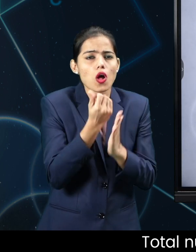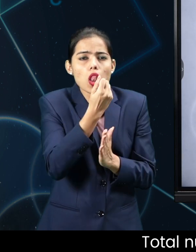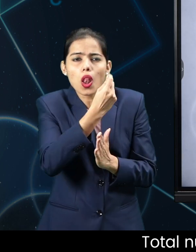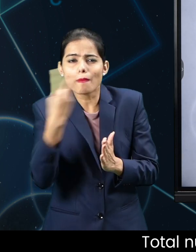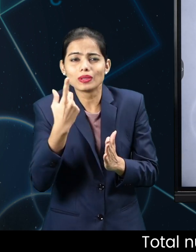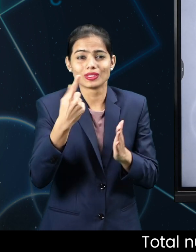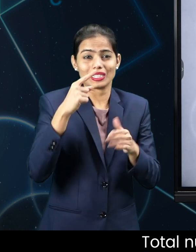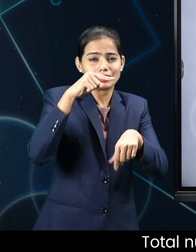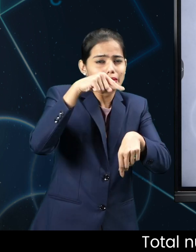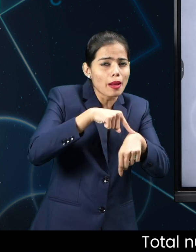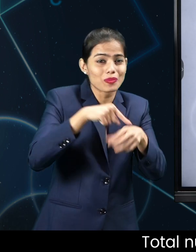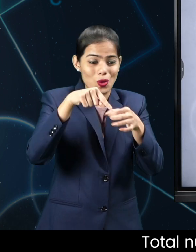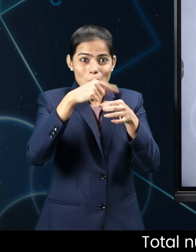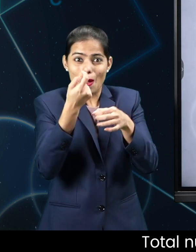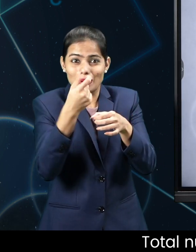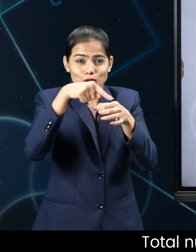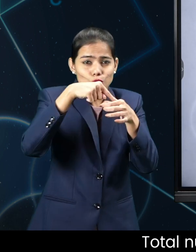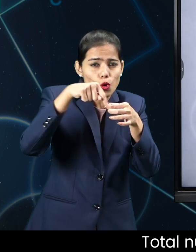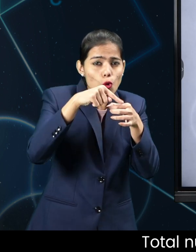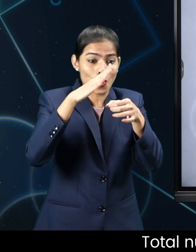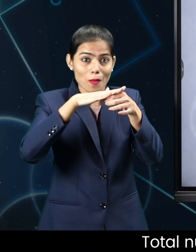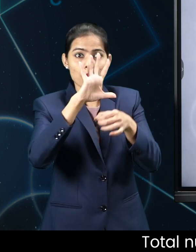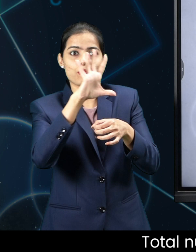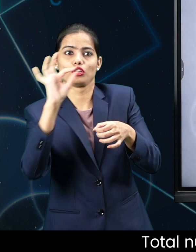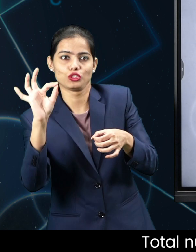coin tossed is equal to 500,